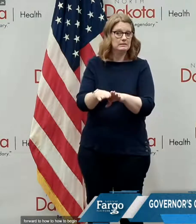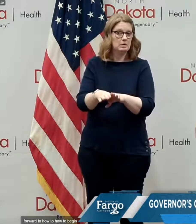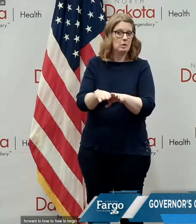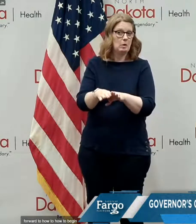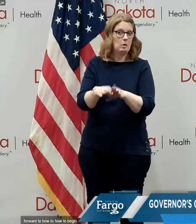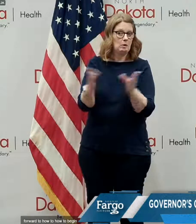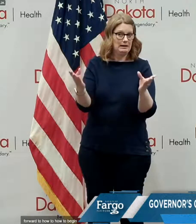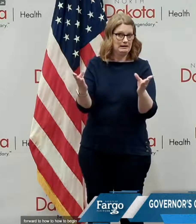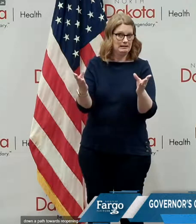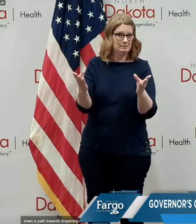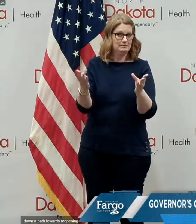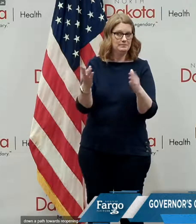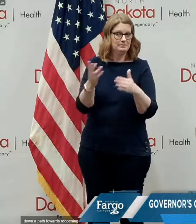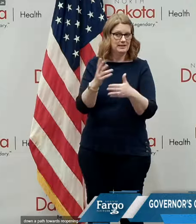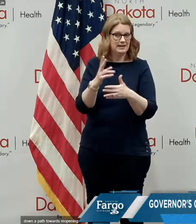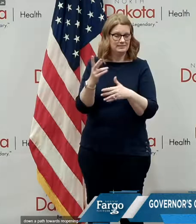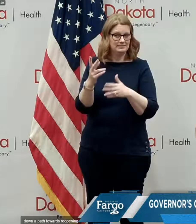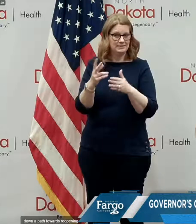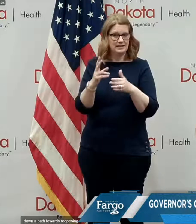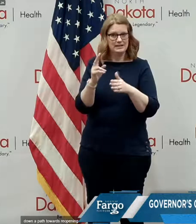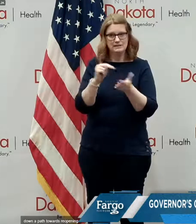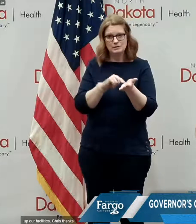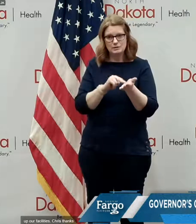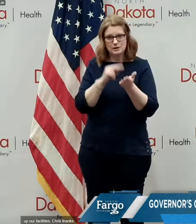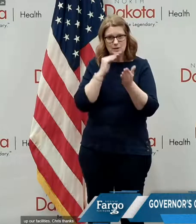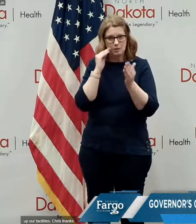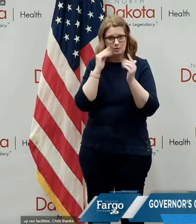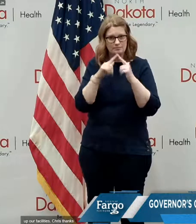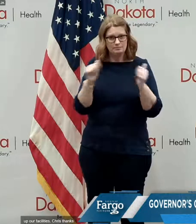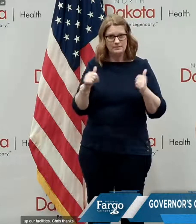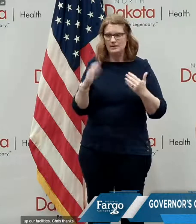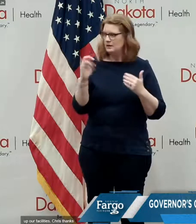up our facilities. Chris, thanks for being here.